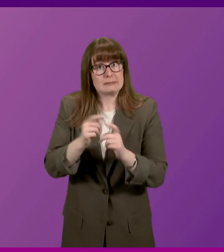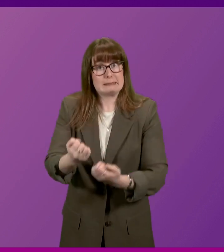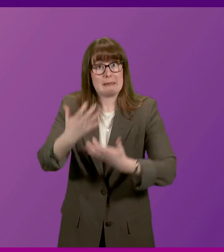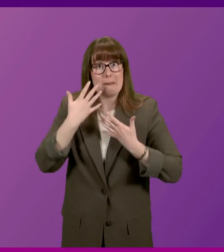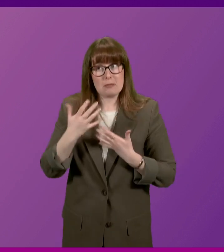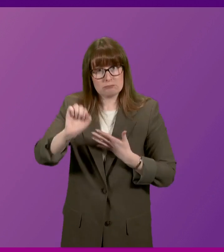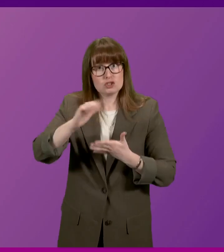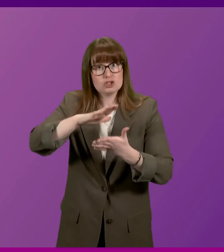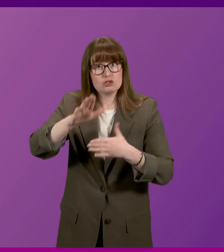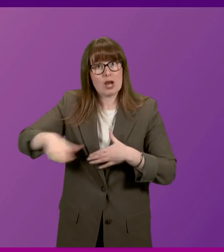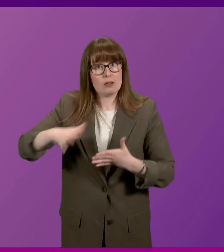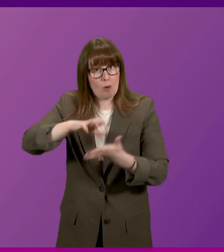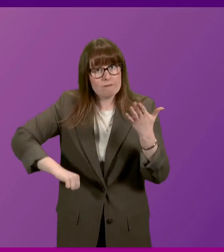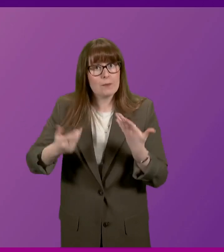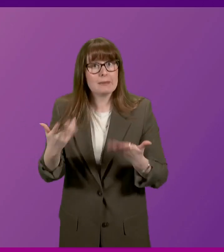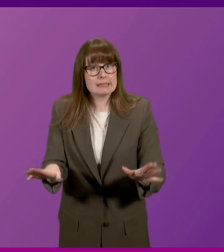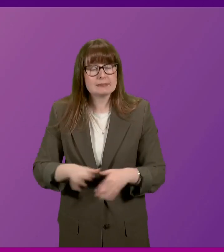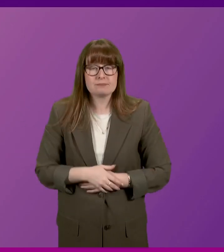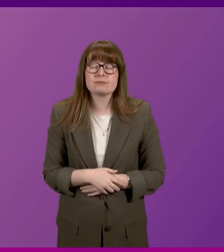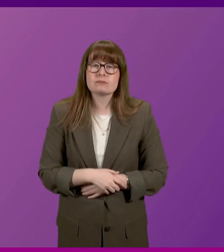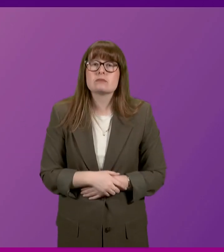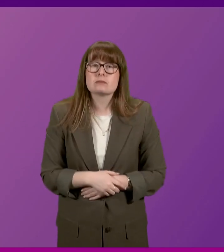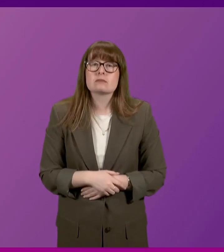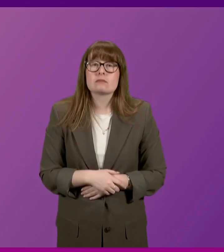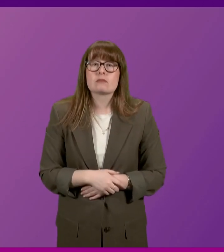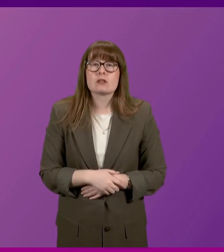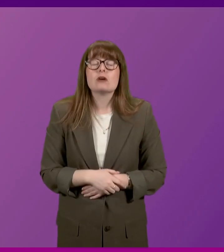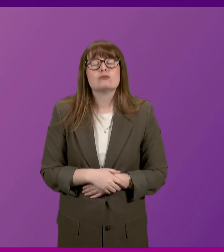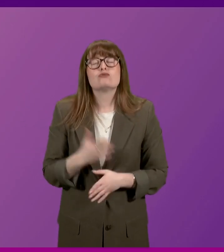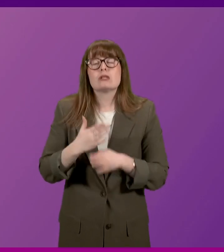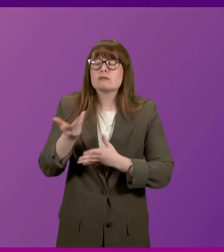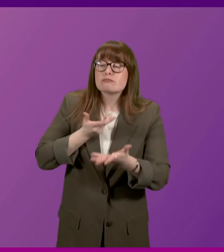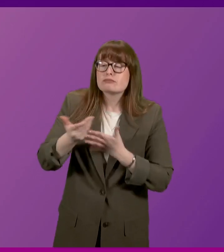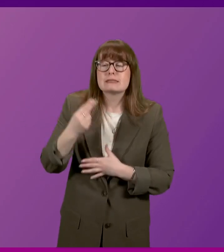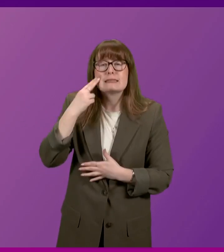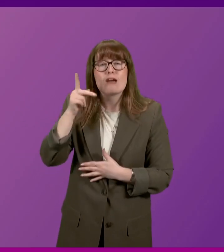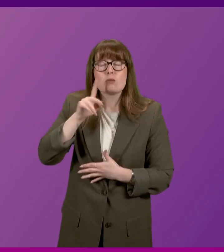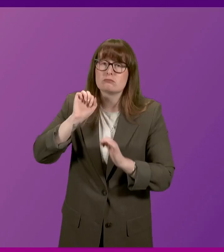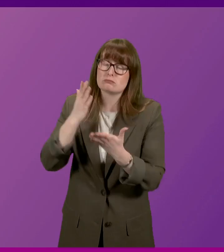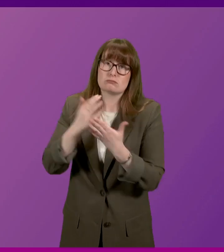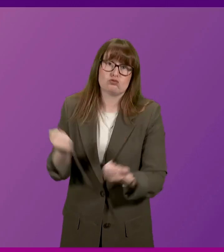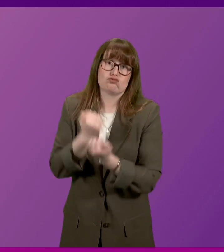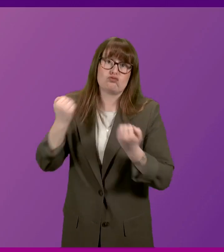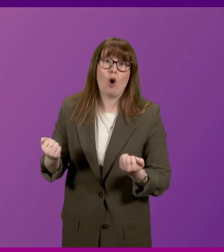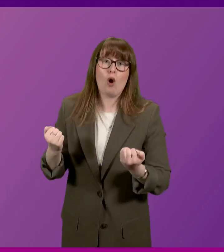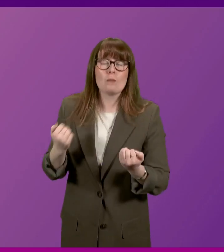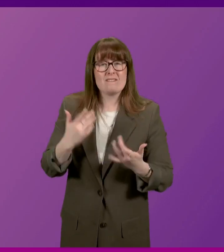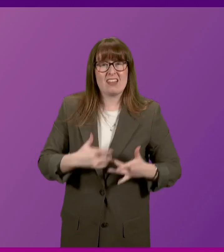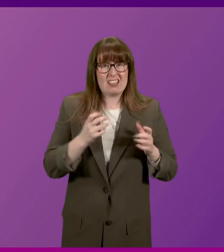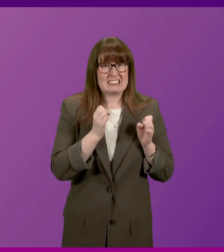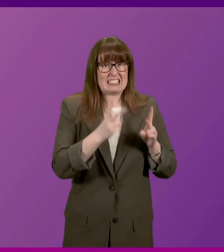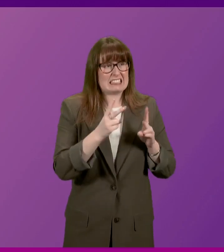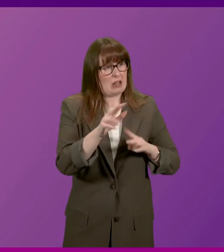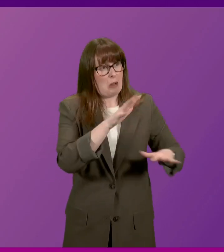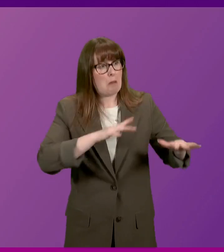workers. But we felt we really heard about deaf women and how strong they were, but we felt the system stripping away their